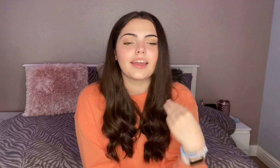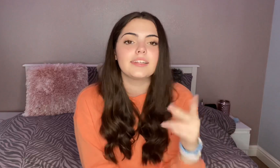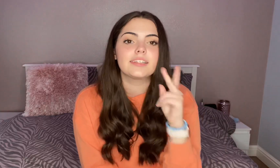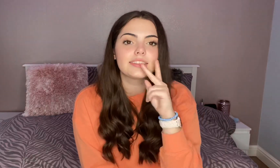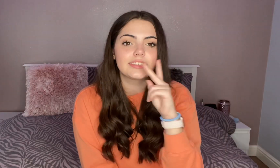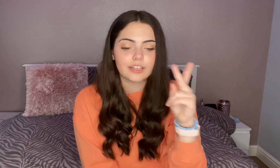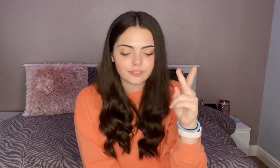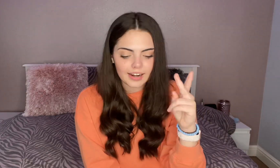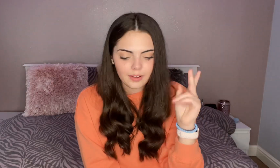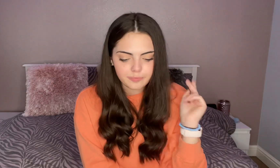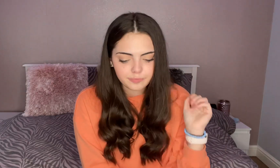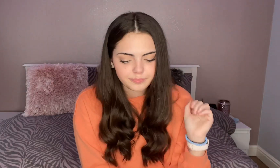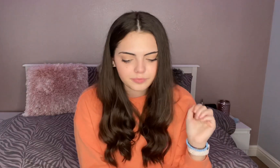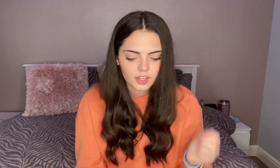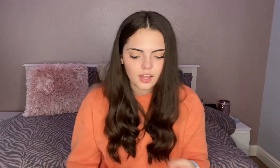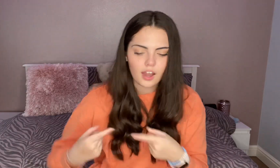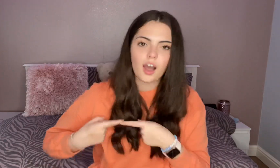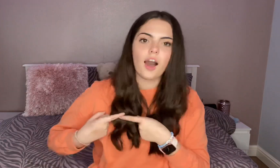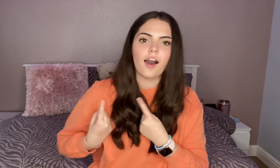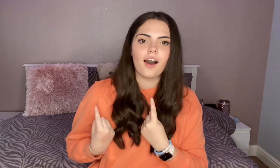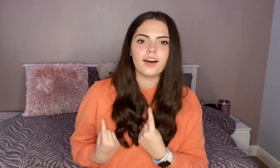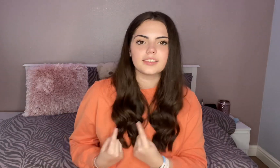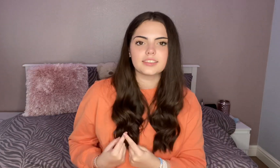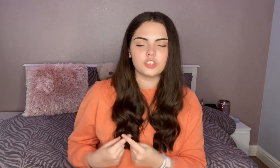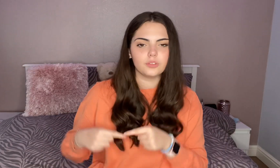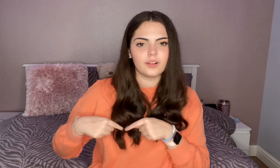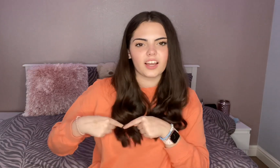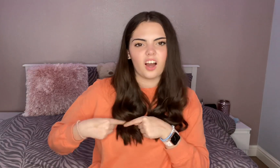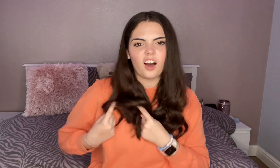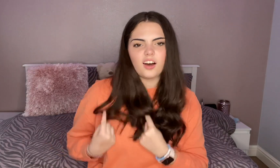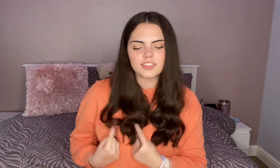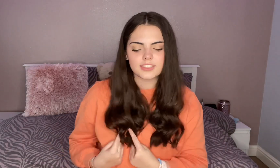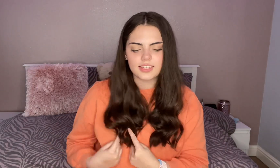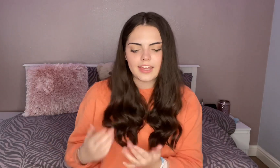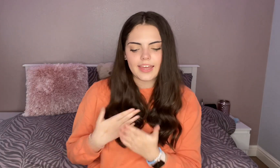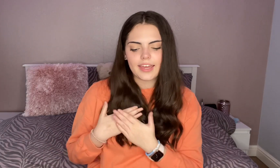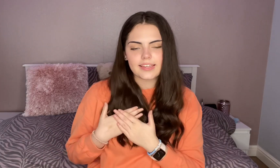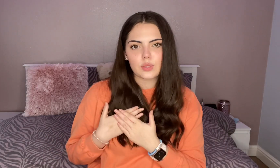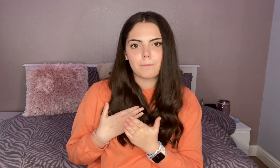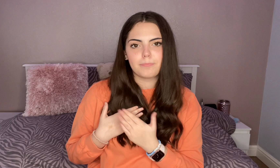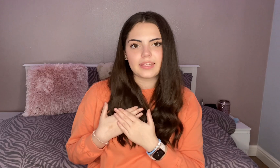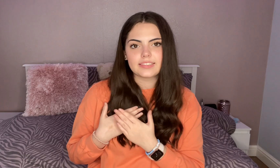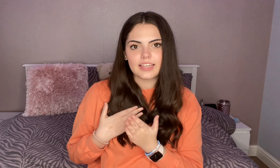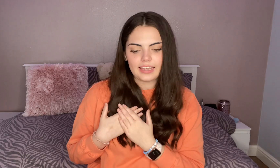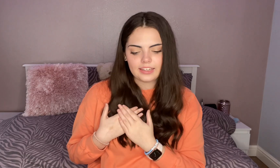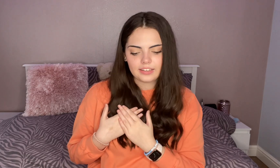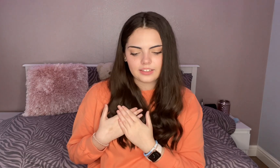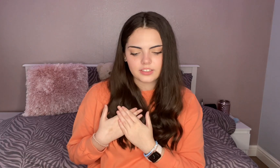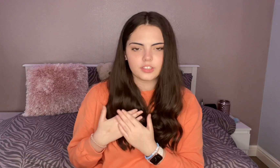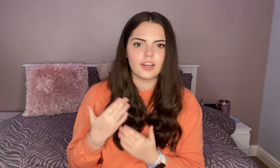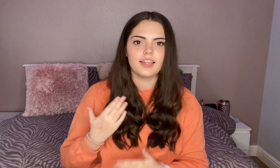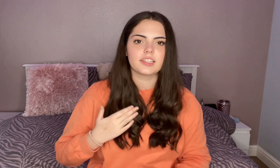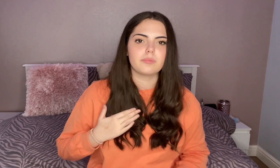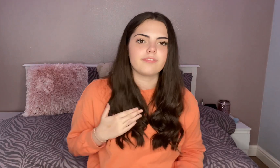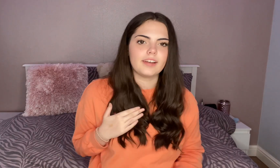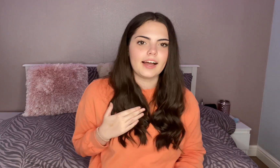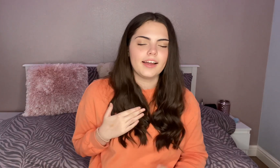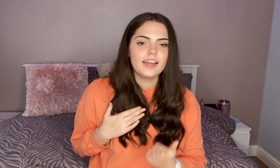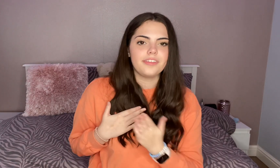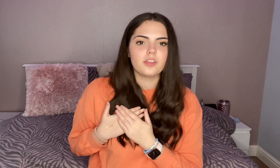a cigarette. Heart, do like a heart, is beating. So your hand's going to be flat, and the other one's going to